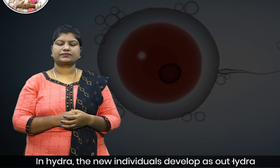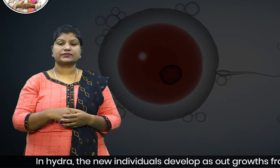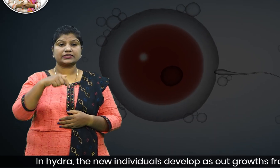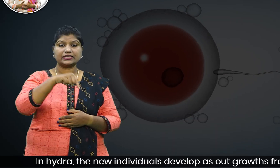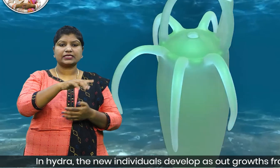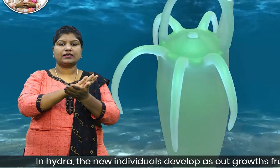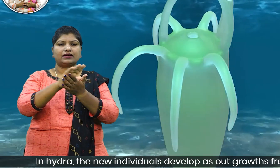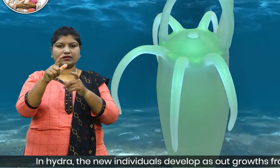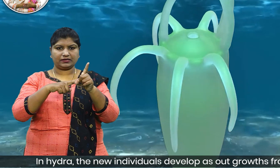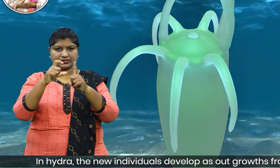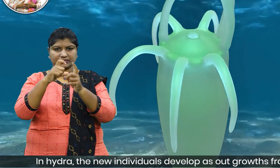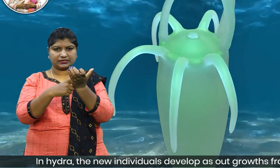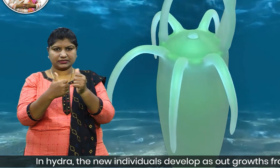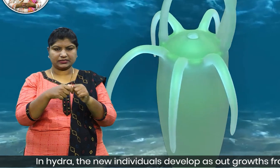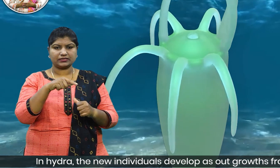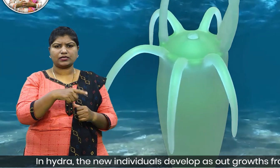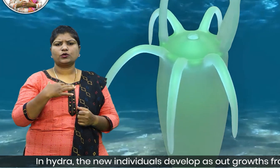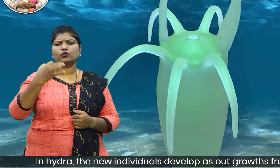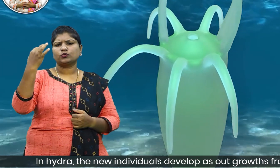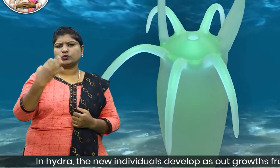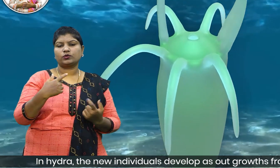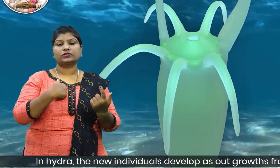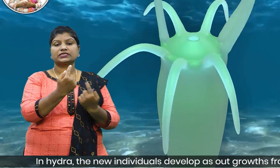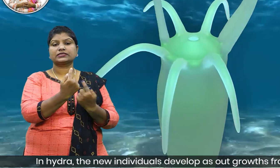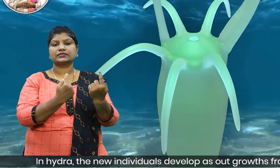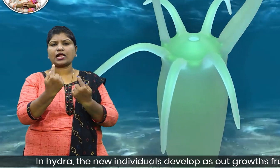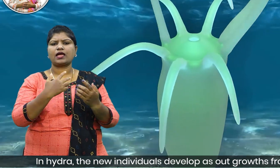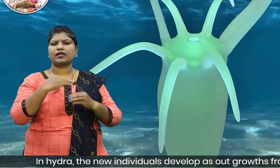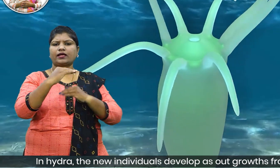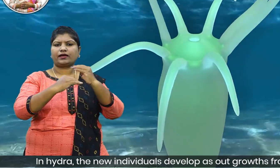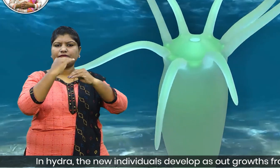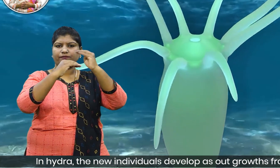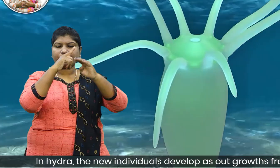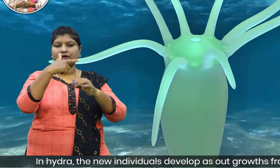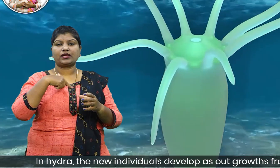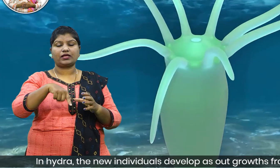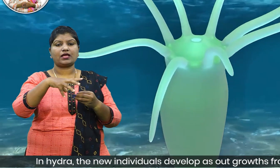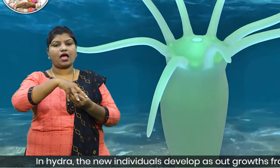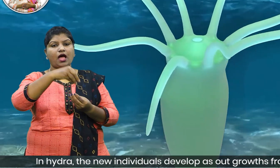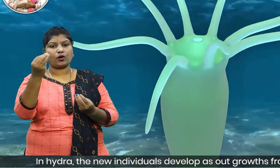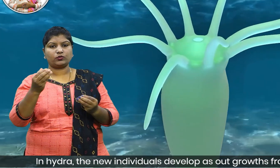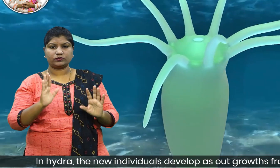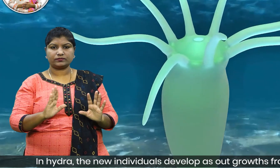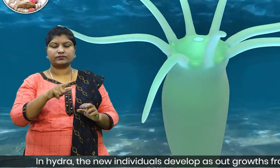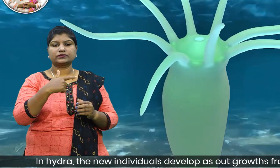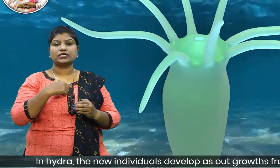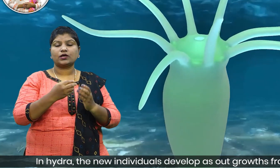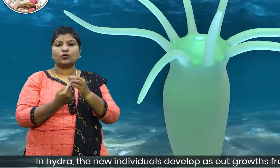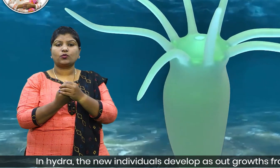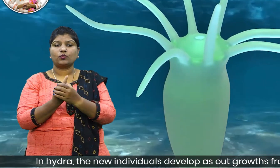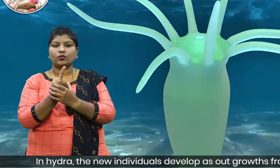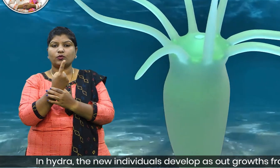In hydra, the new individuals develop as outgrowths from a single